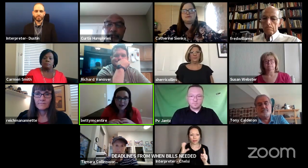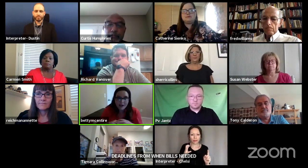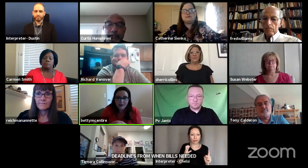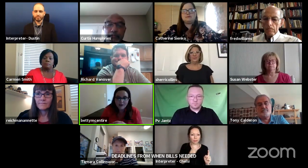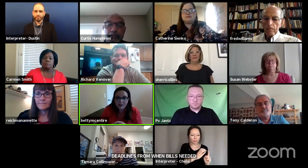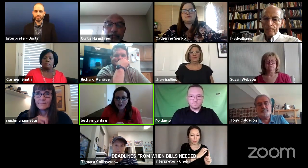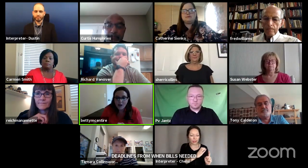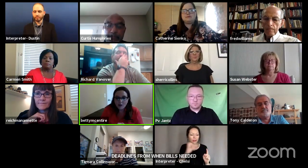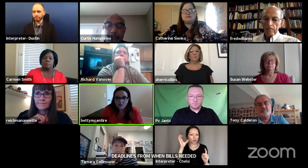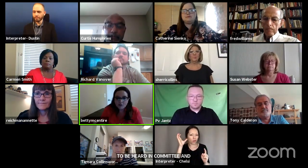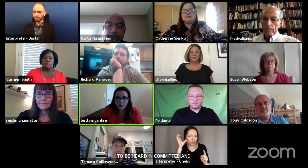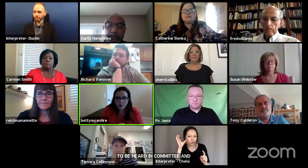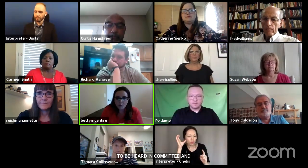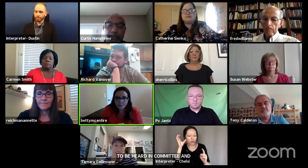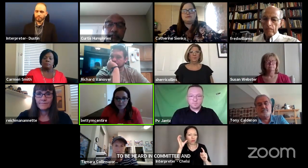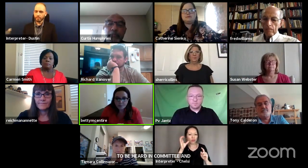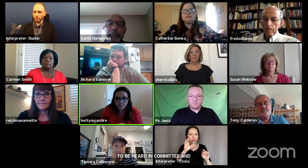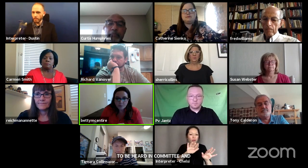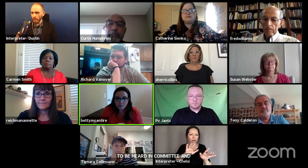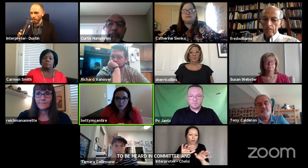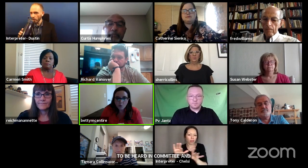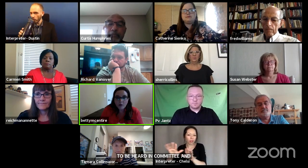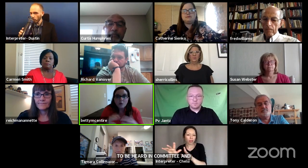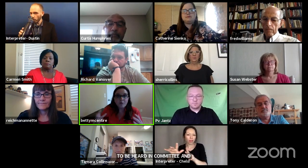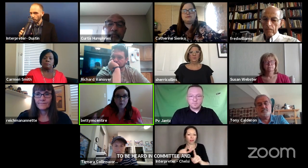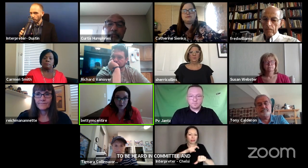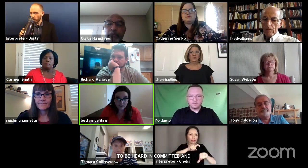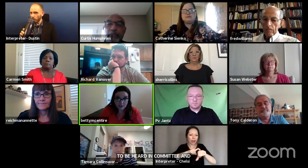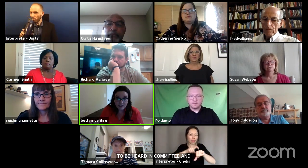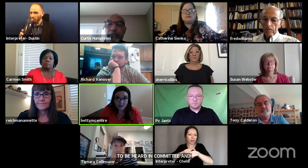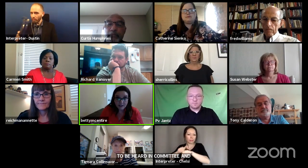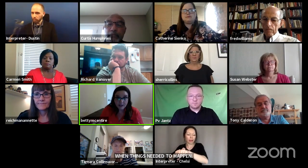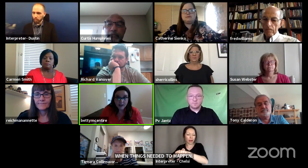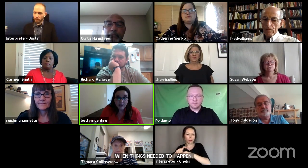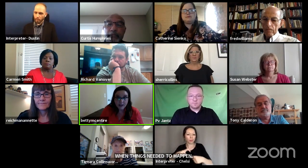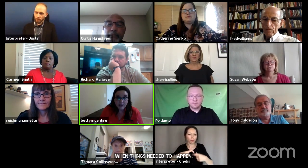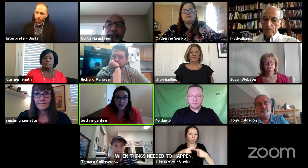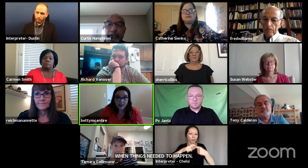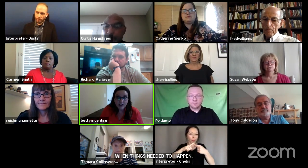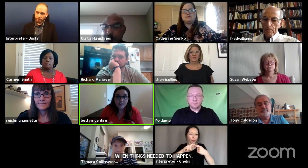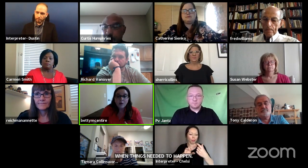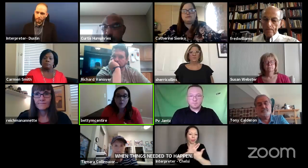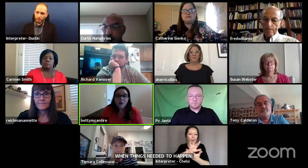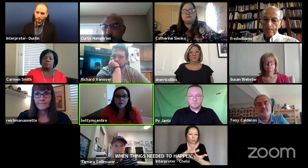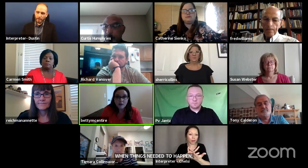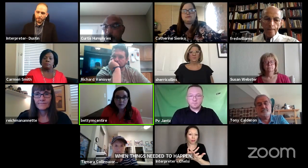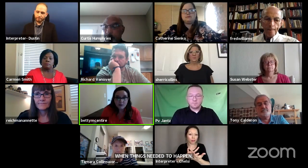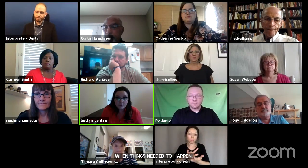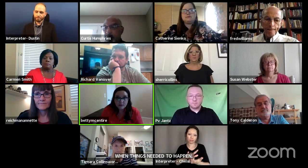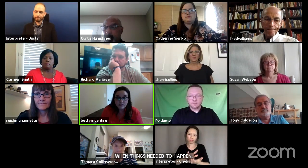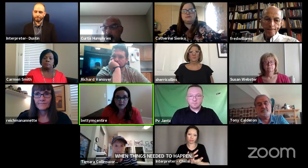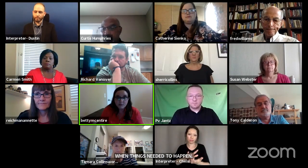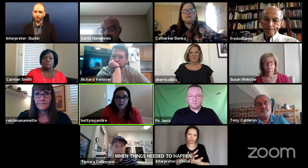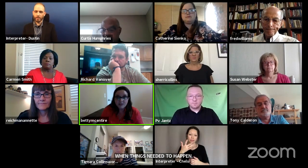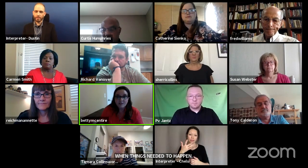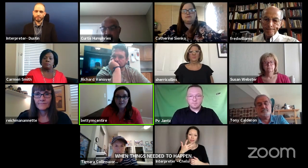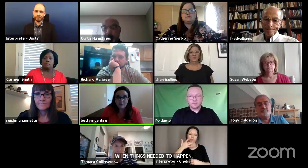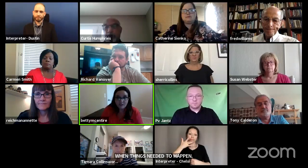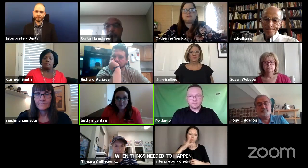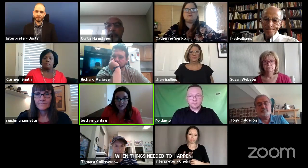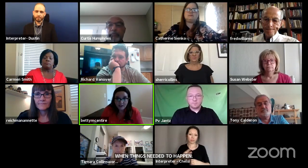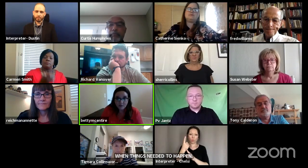need to happen. So we were fortunate that one of our bills, Senate